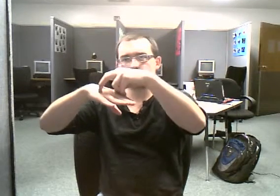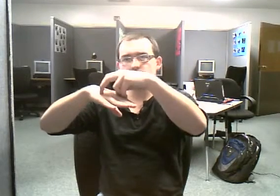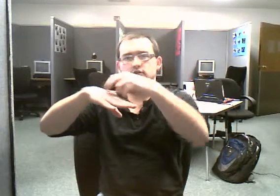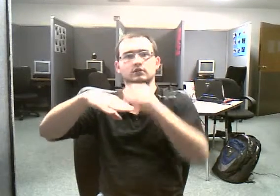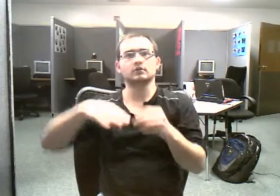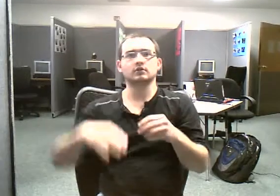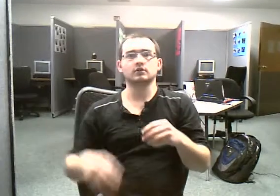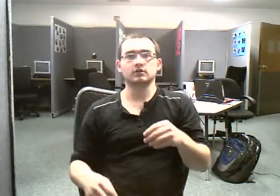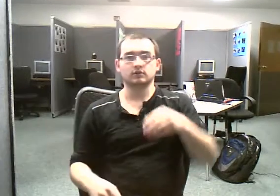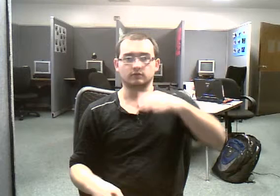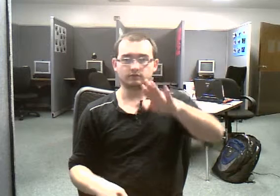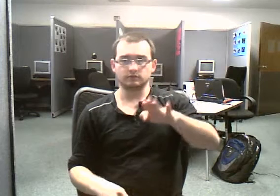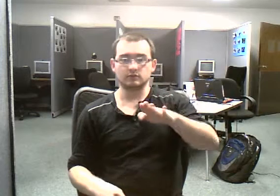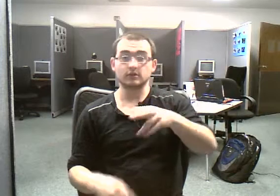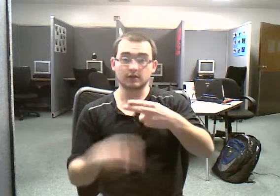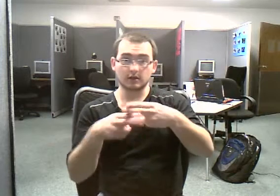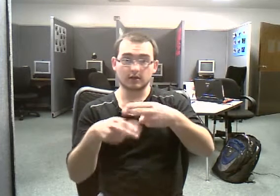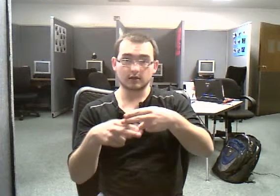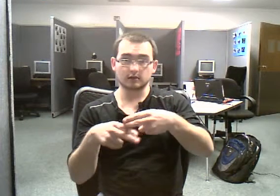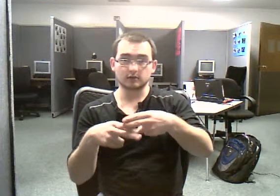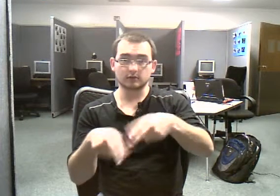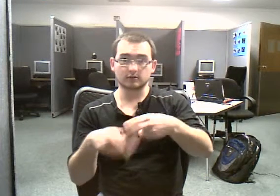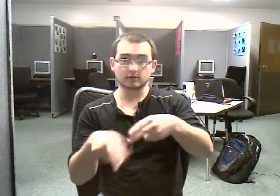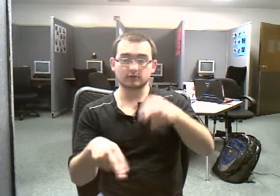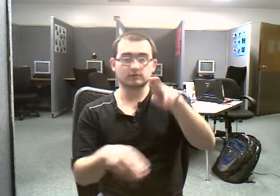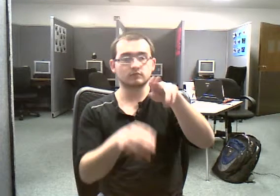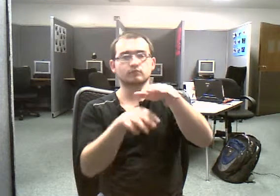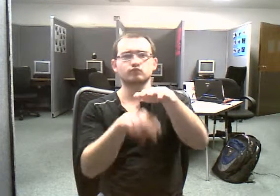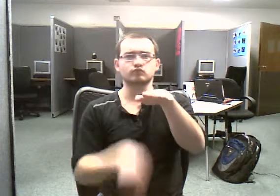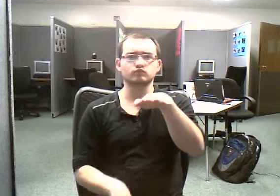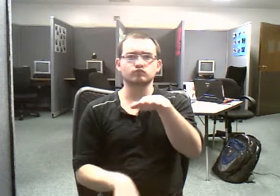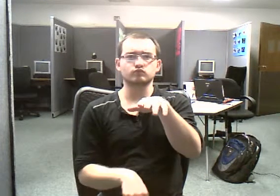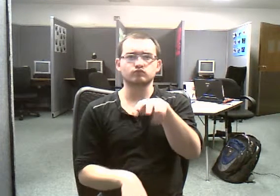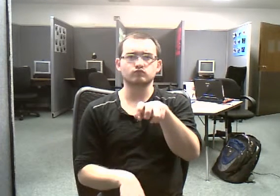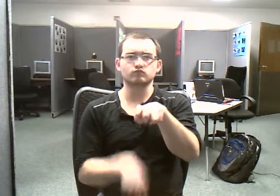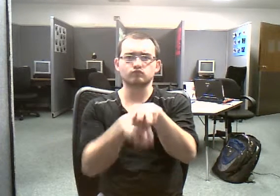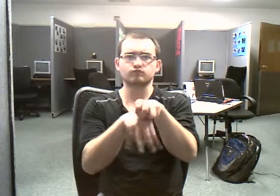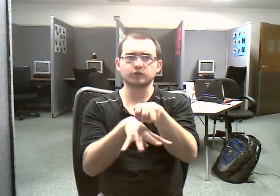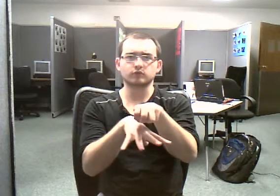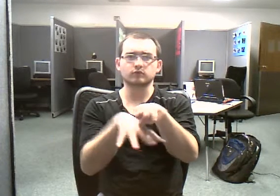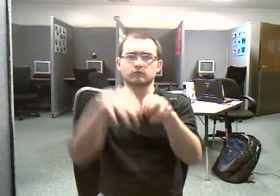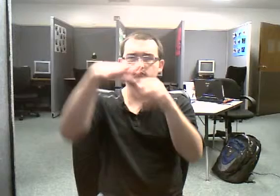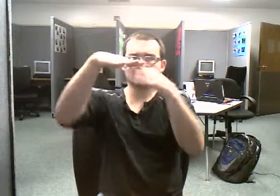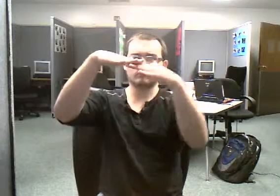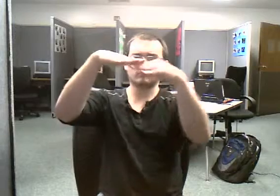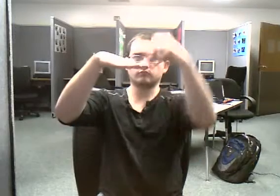nymph stage, N-Y-M-P-H. At this stage, the insect looks a lot like a